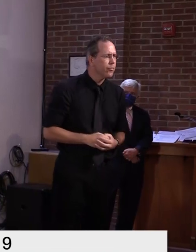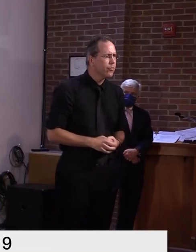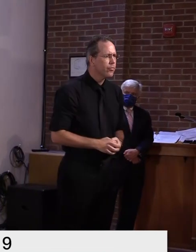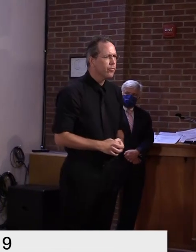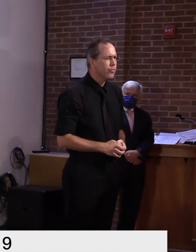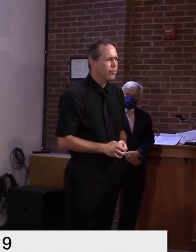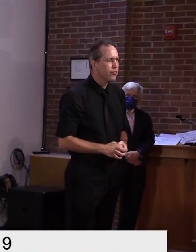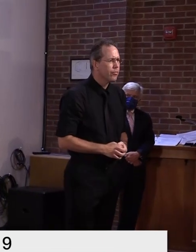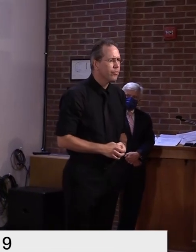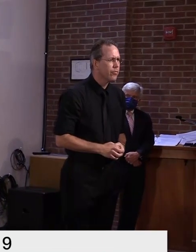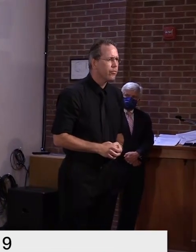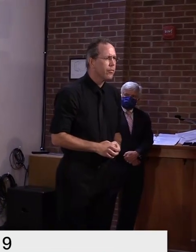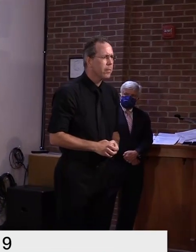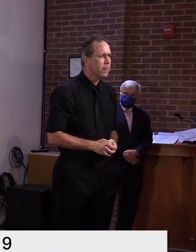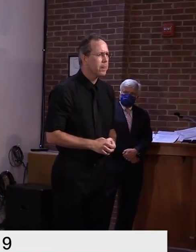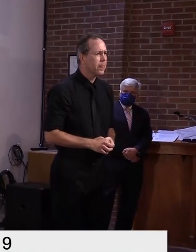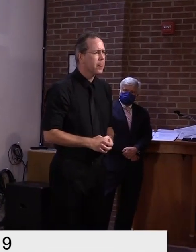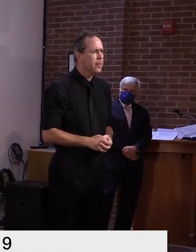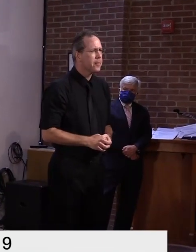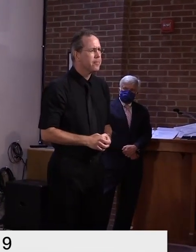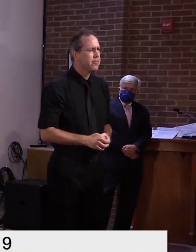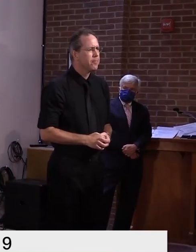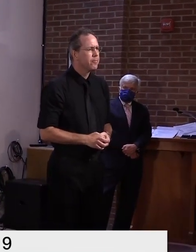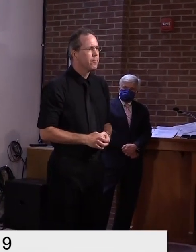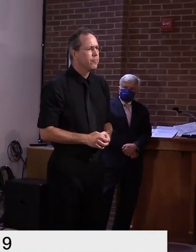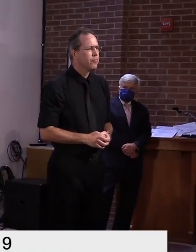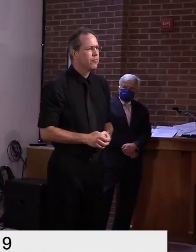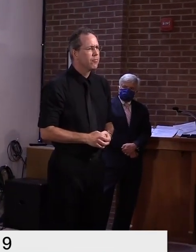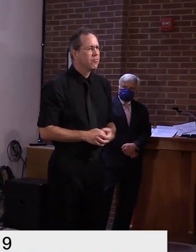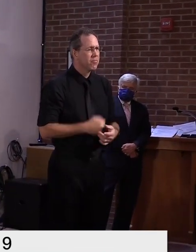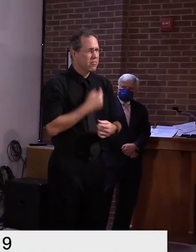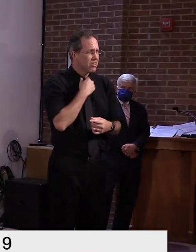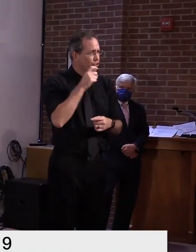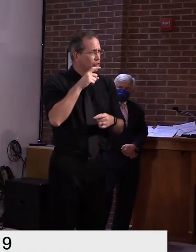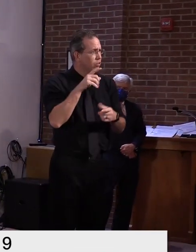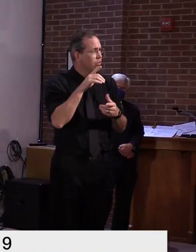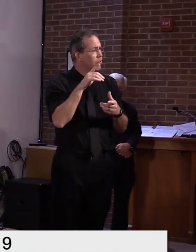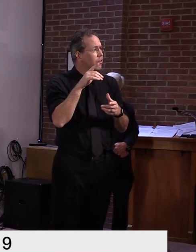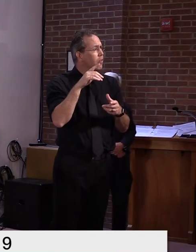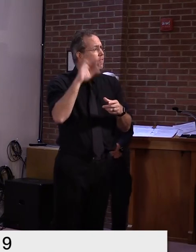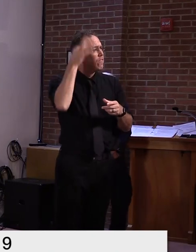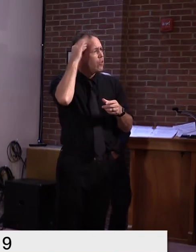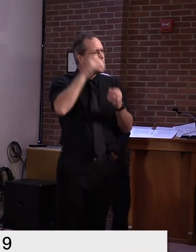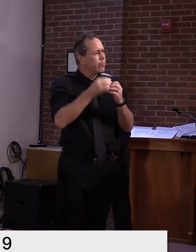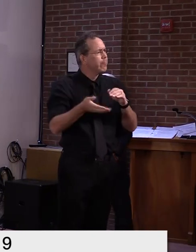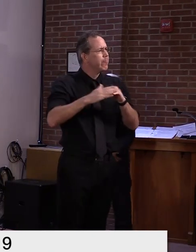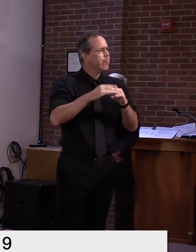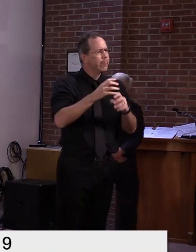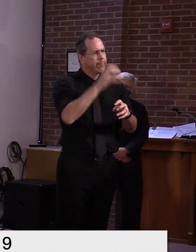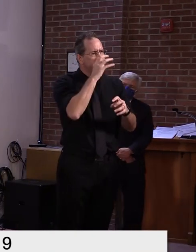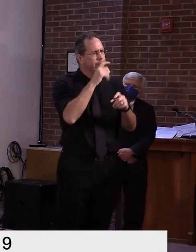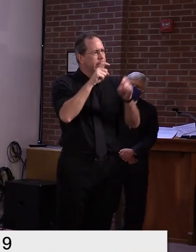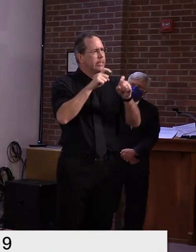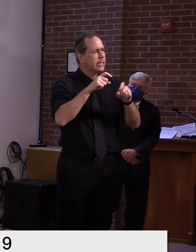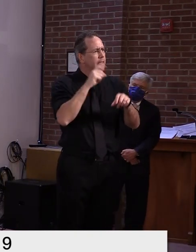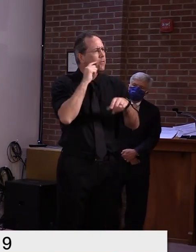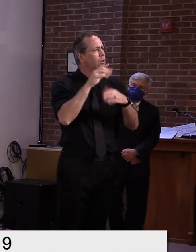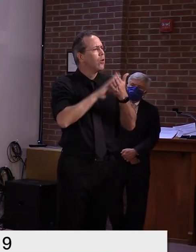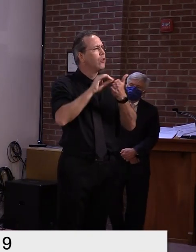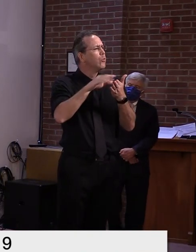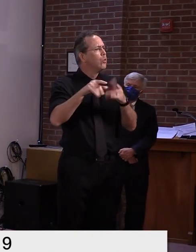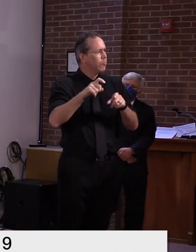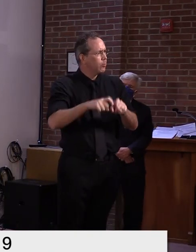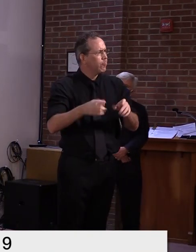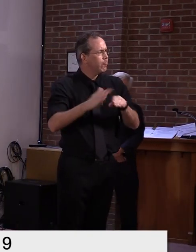I'm going to answer for Dr. Levine. I believe that they should watch what we're doing in Vermont, and maybe some other states would want to follow